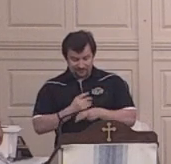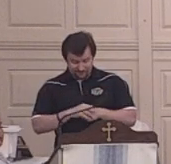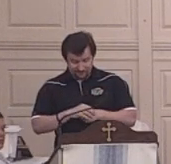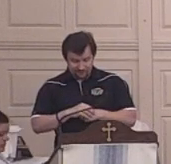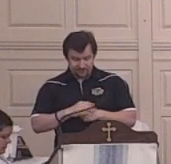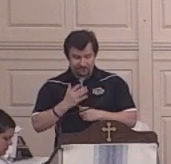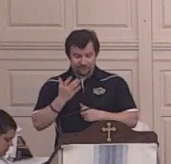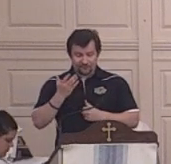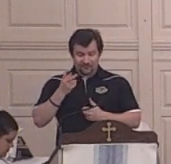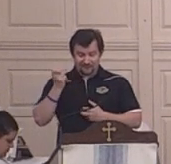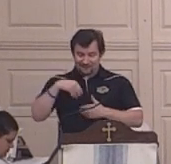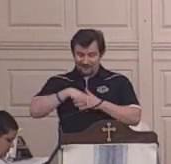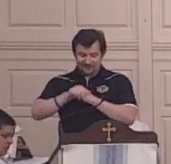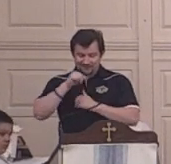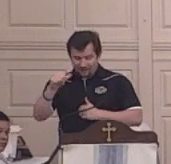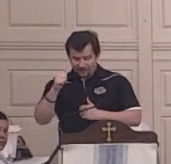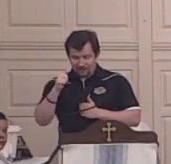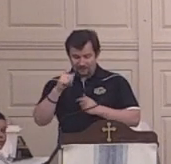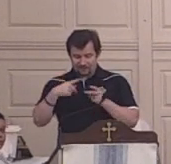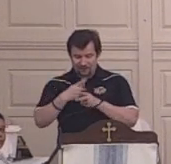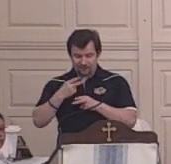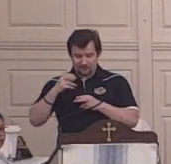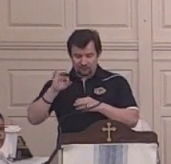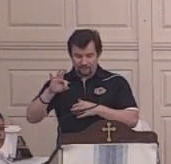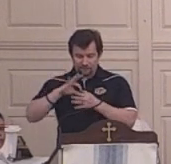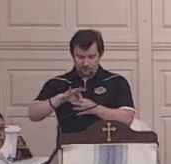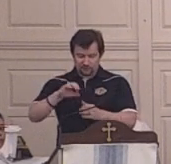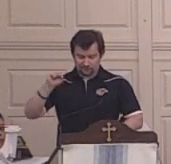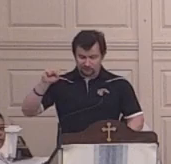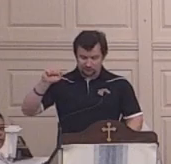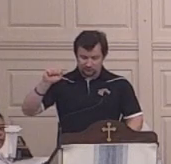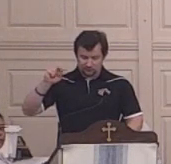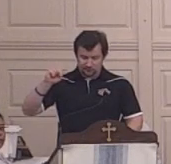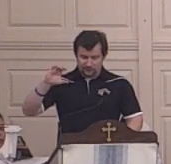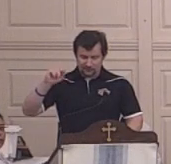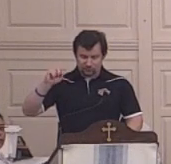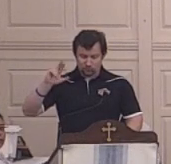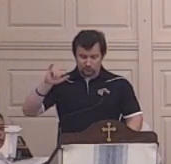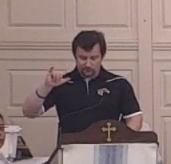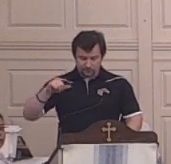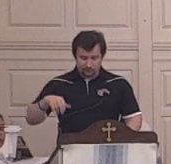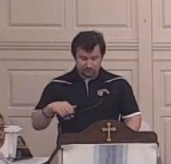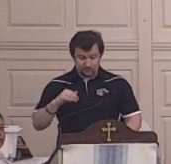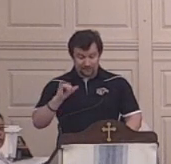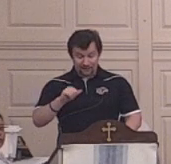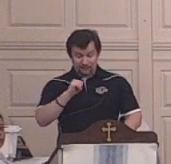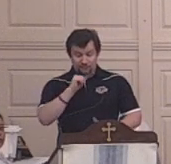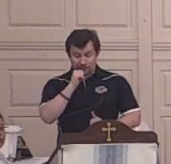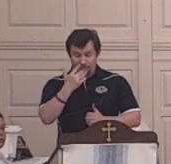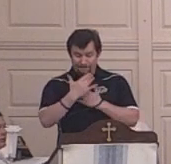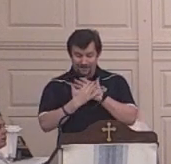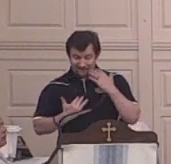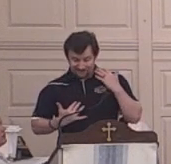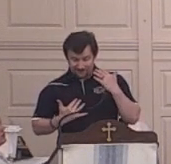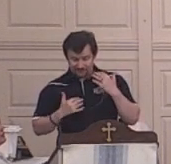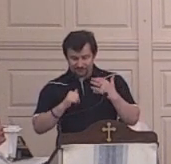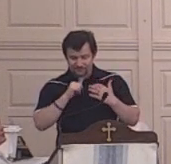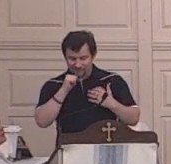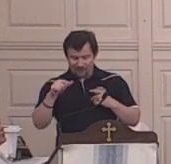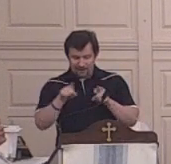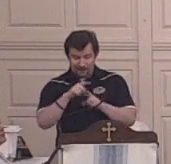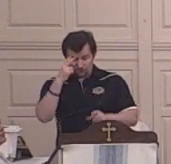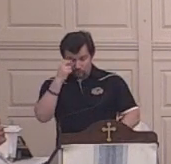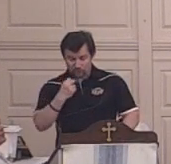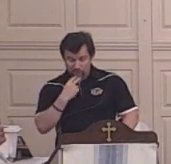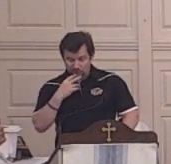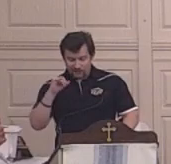creation, he entered once for all into the sanctuary, not with the